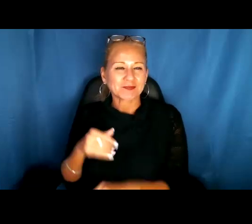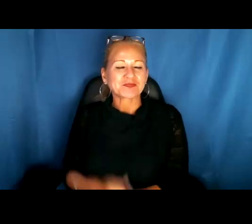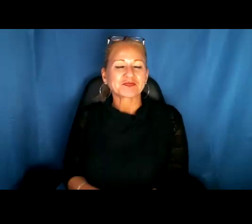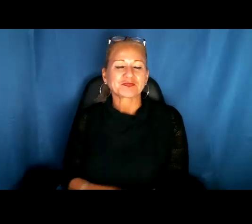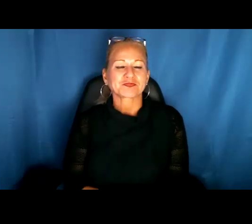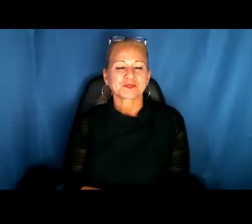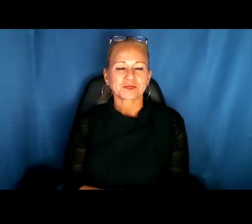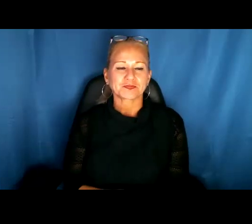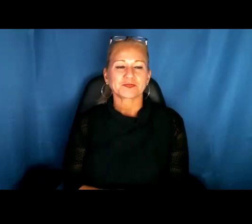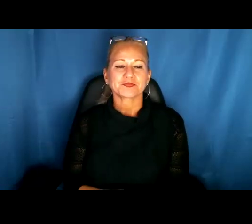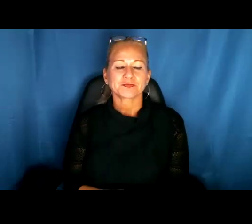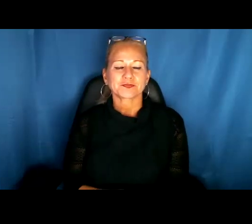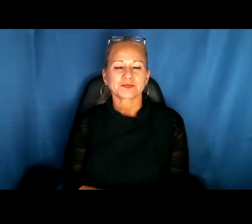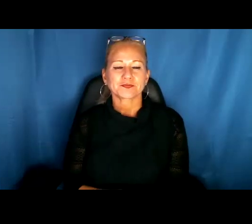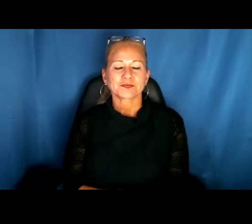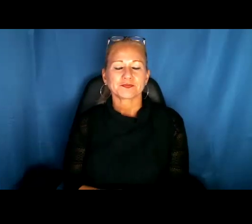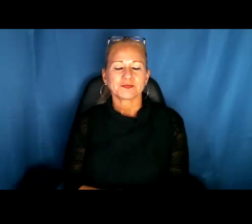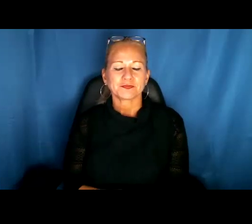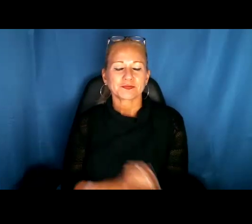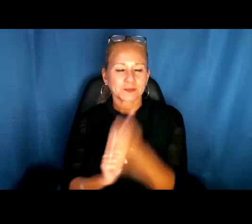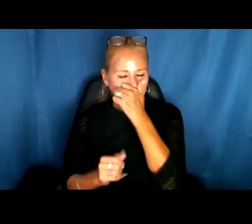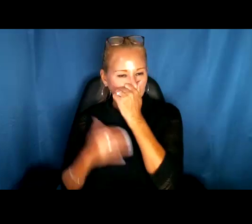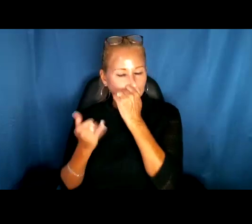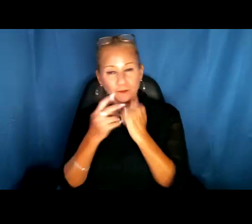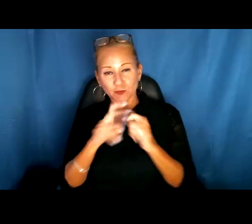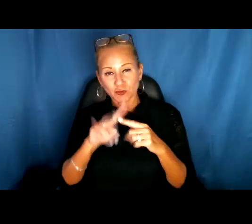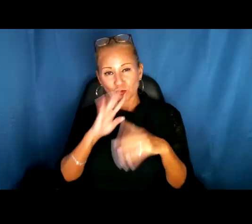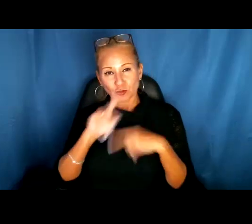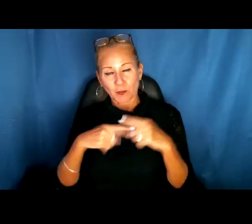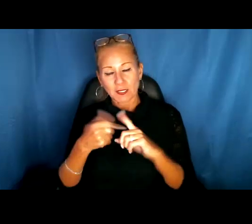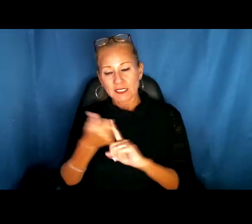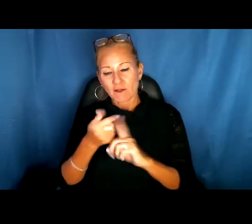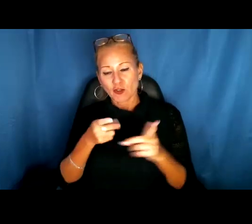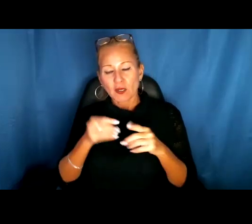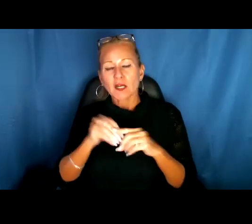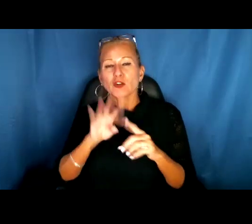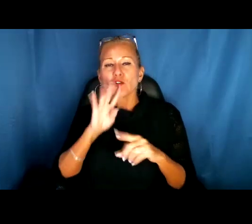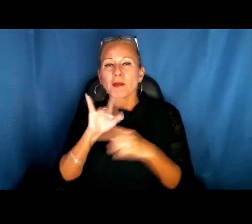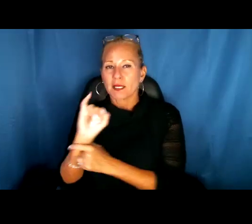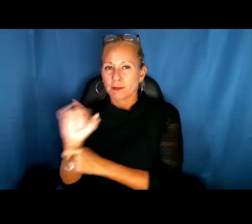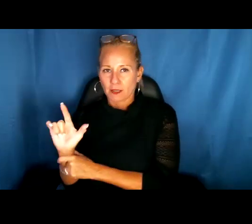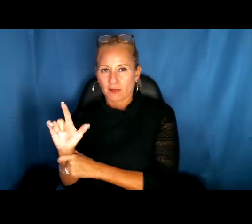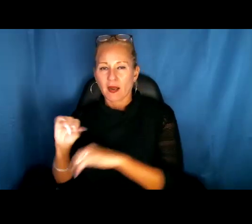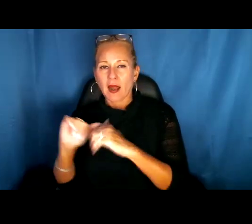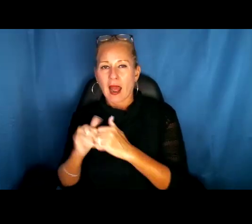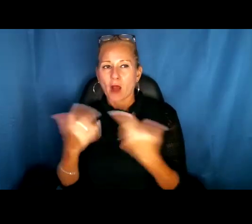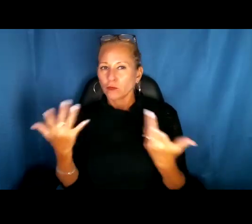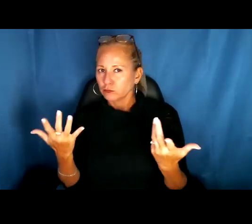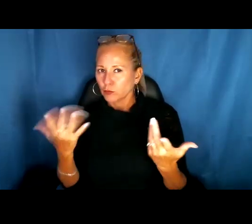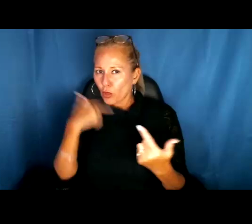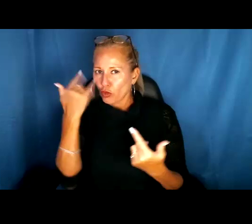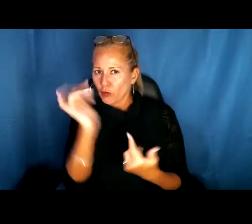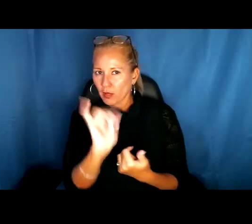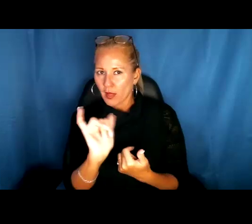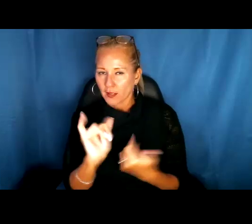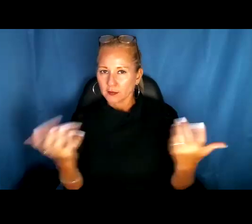Next slide, please. Now we're going to transition to talking about self-direction and independent living and how they go together. So